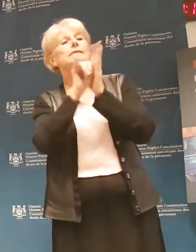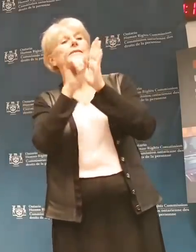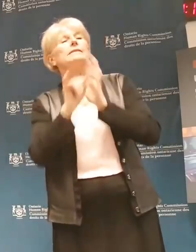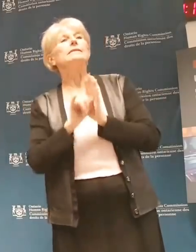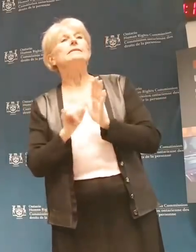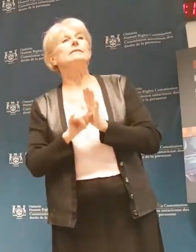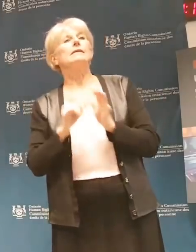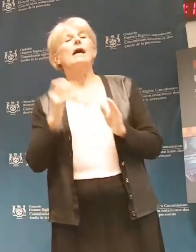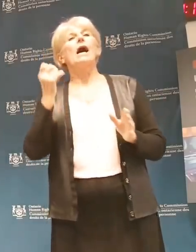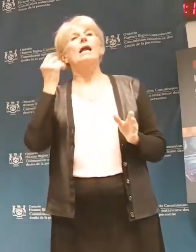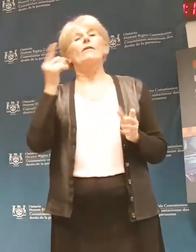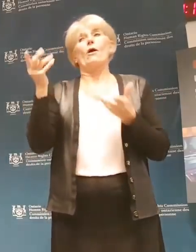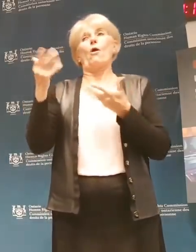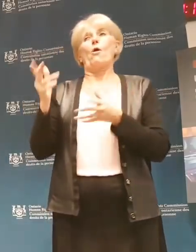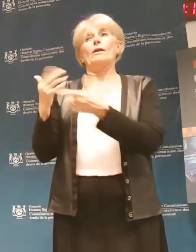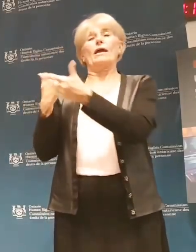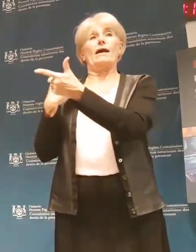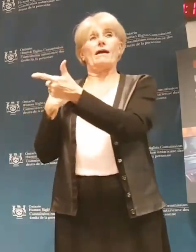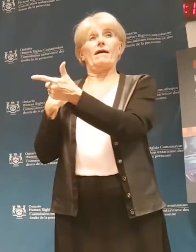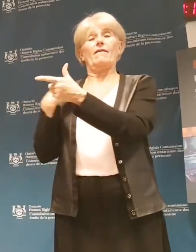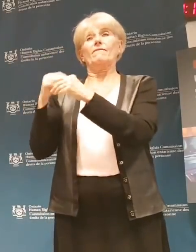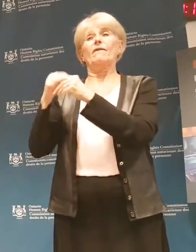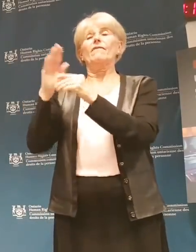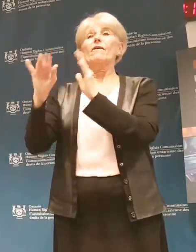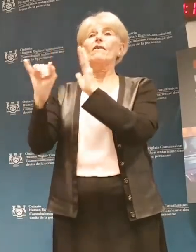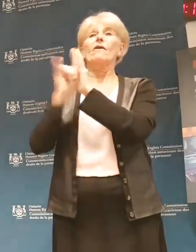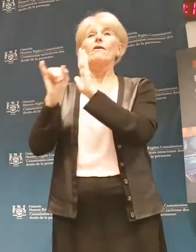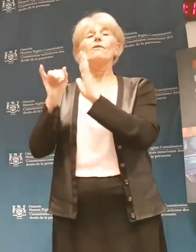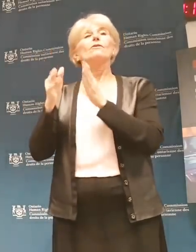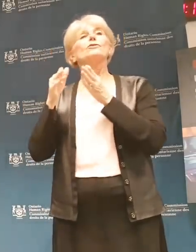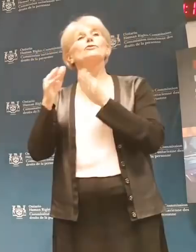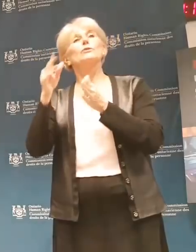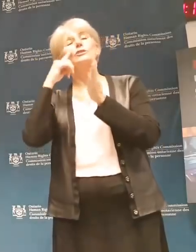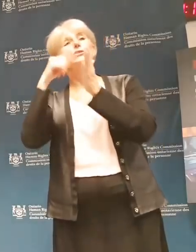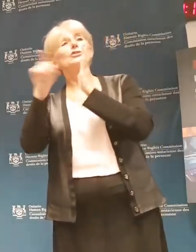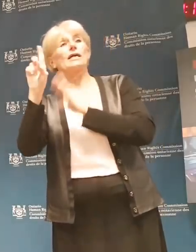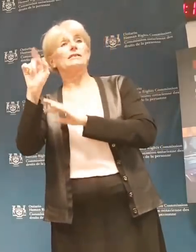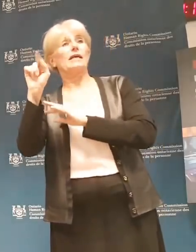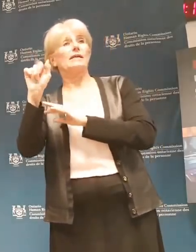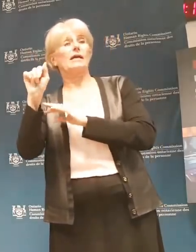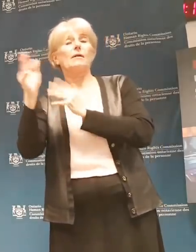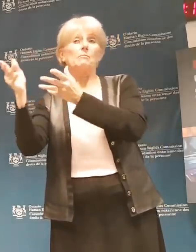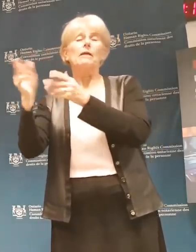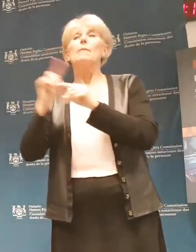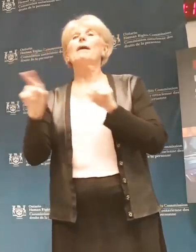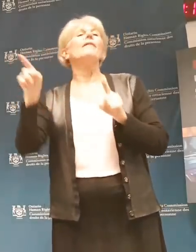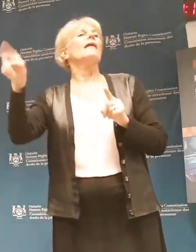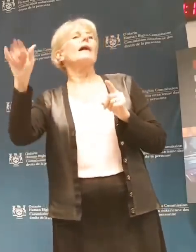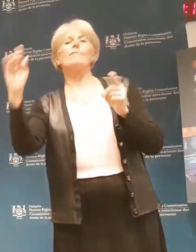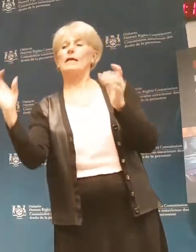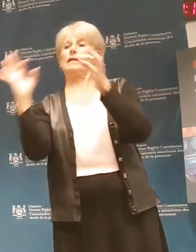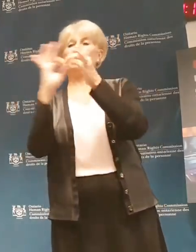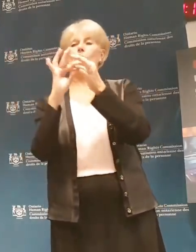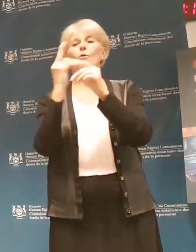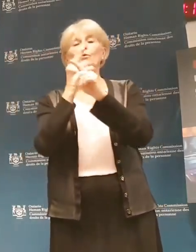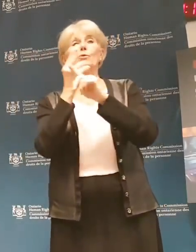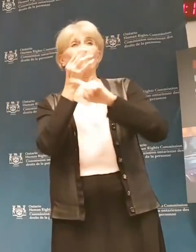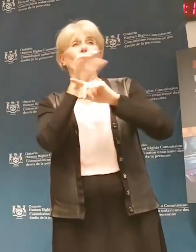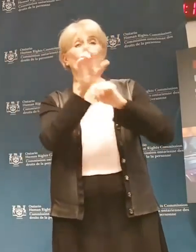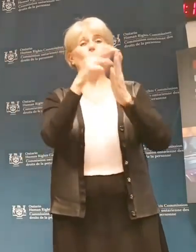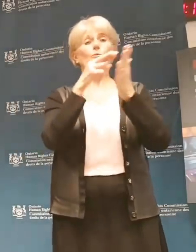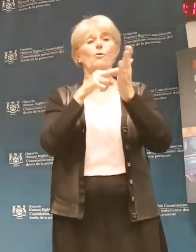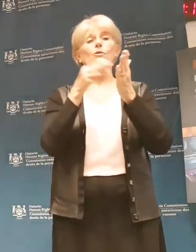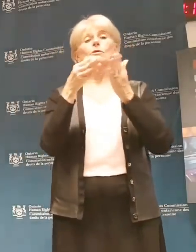identifiers unless they already existed in the carding or street check data. They have not linked use of force reports